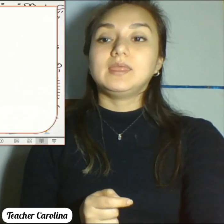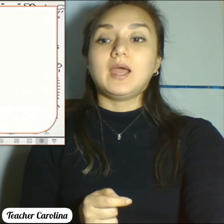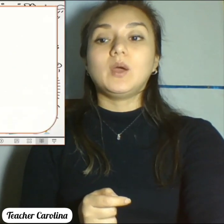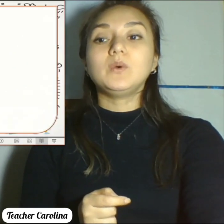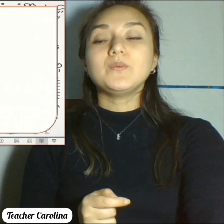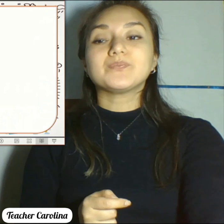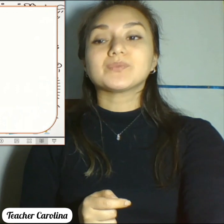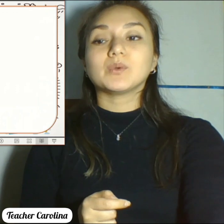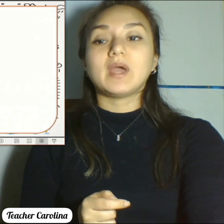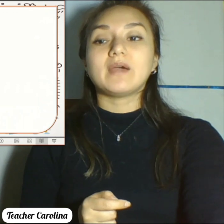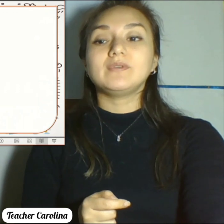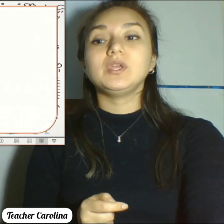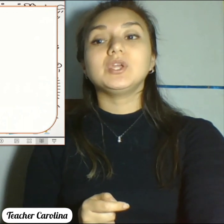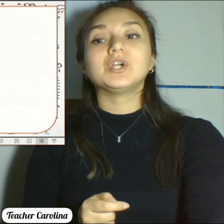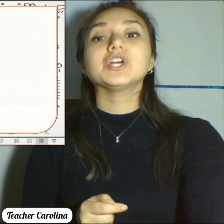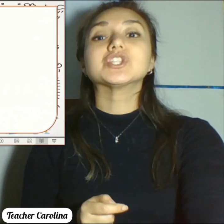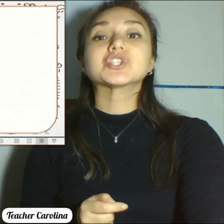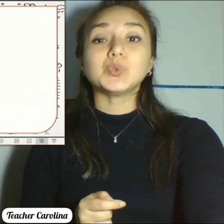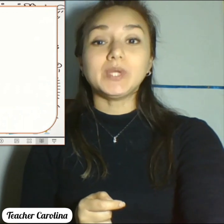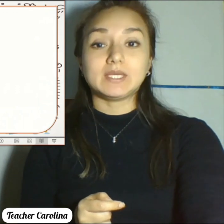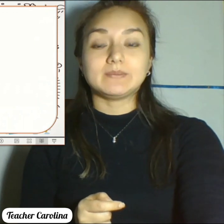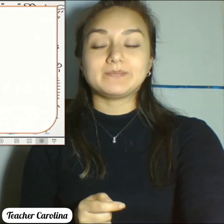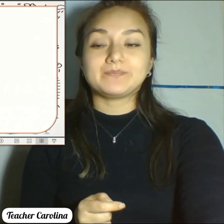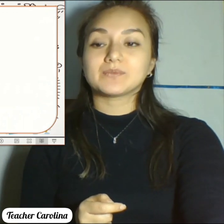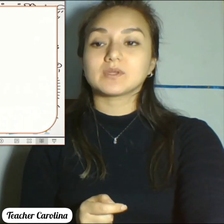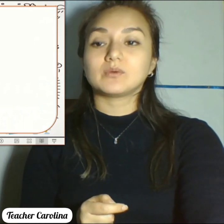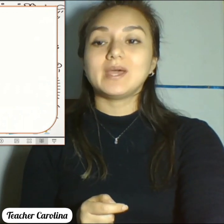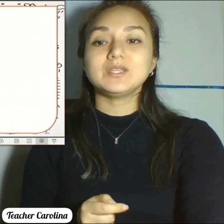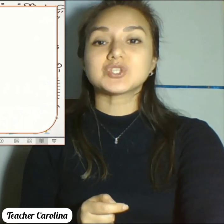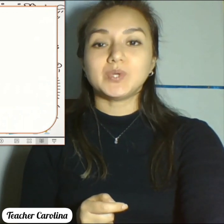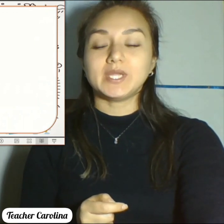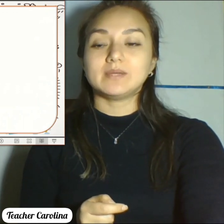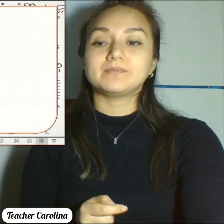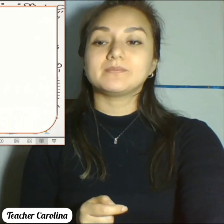Now we have in here tree, right? Tree.